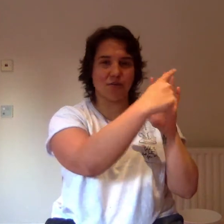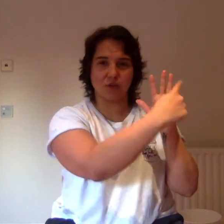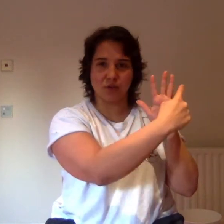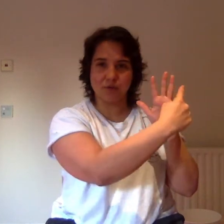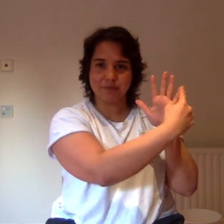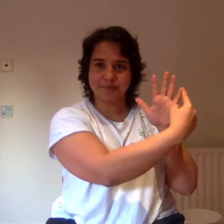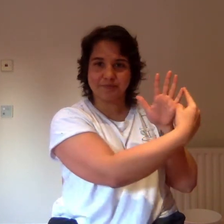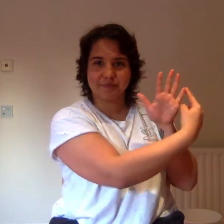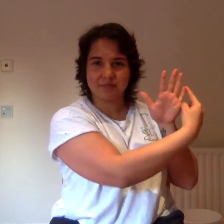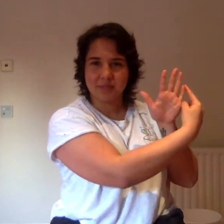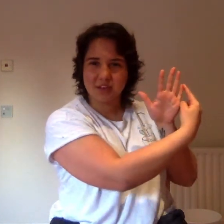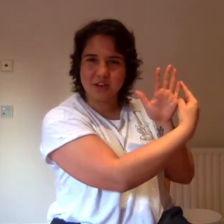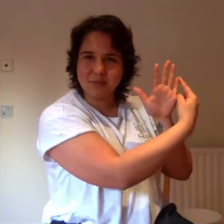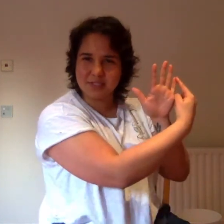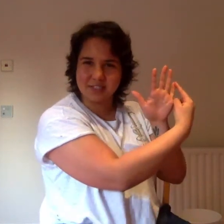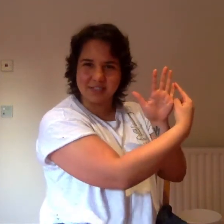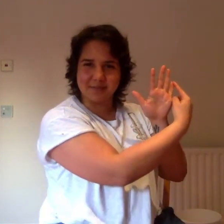U. I hope you can see